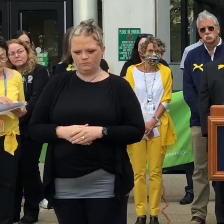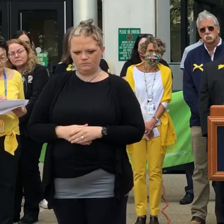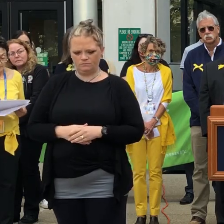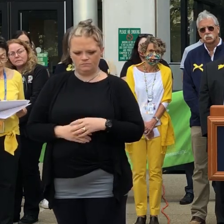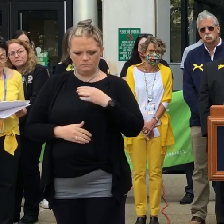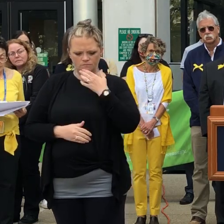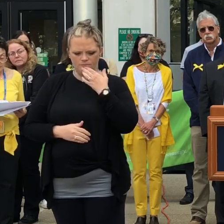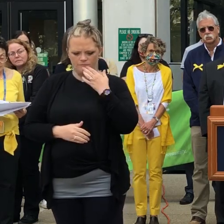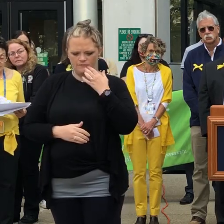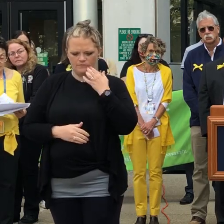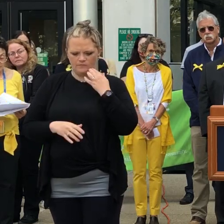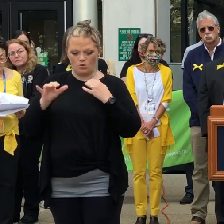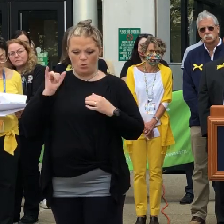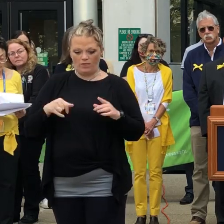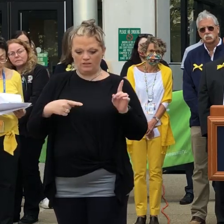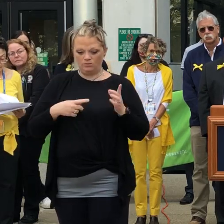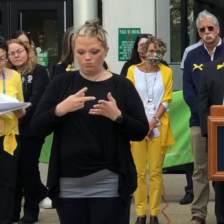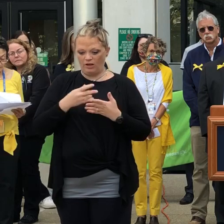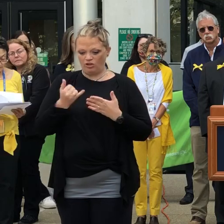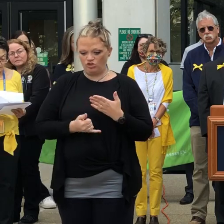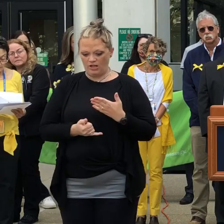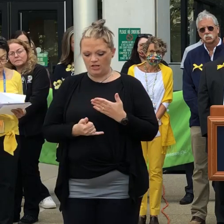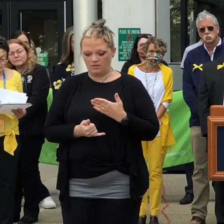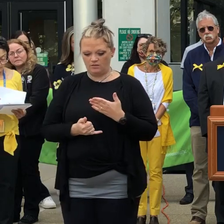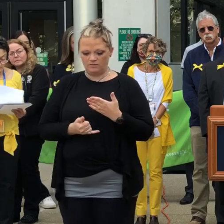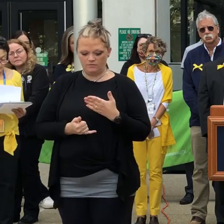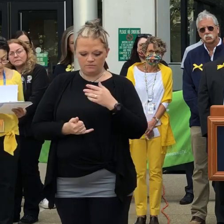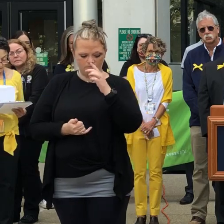The Lethal Means Project is